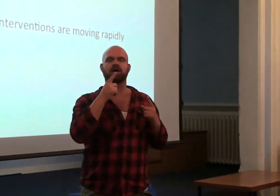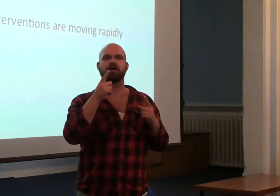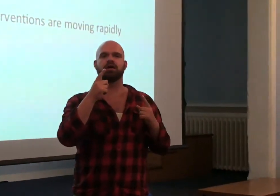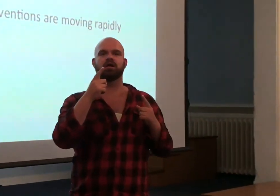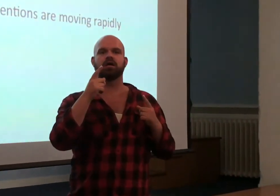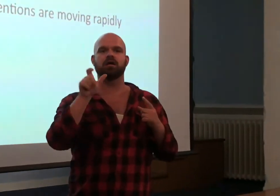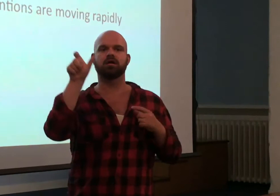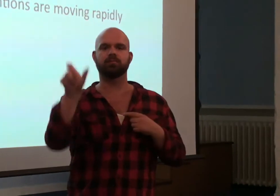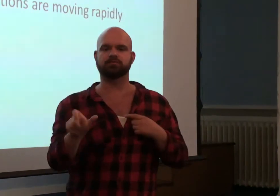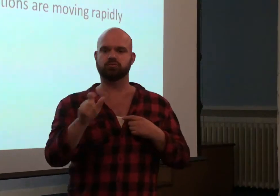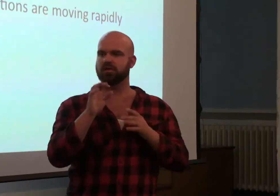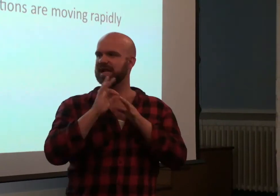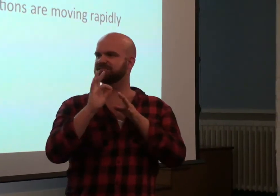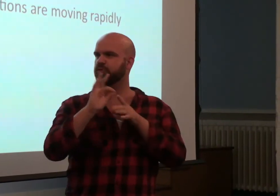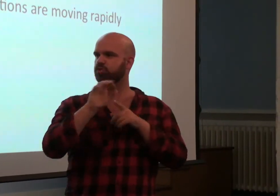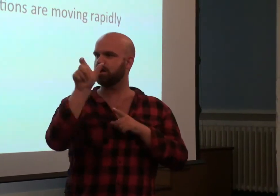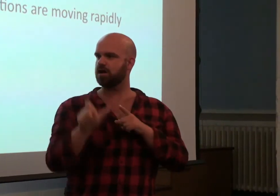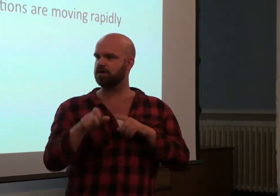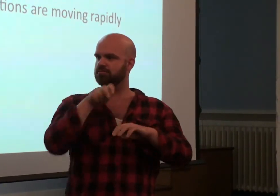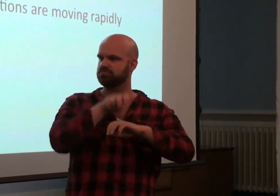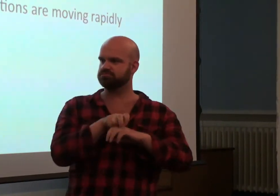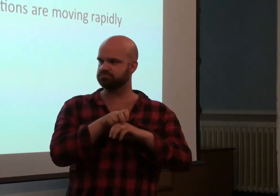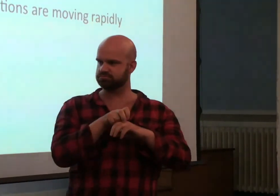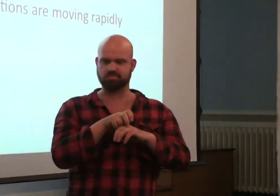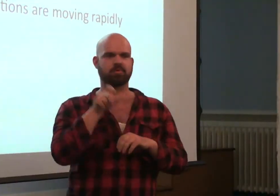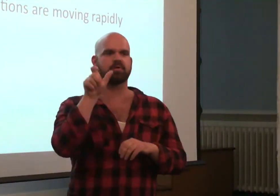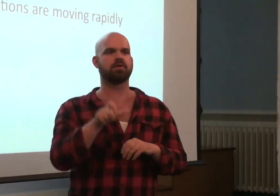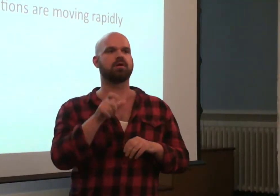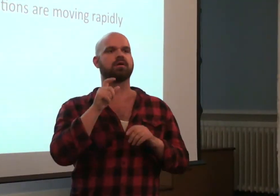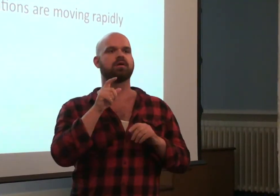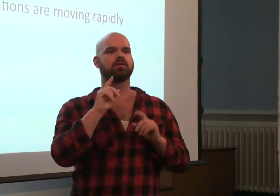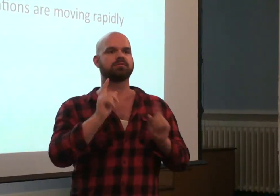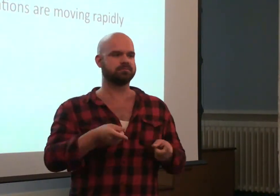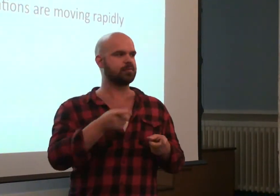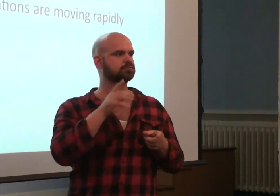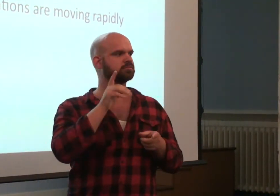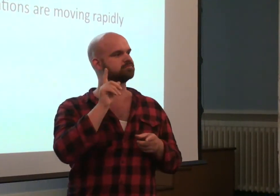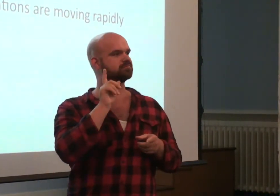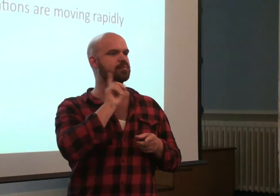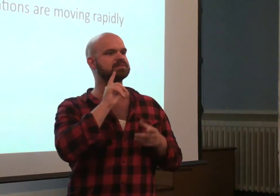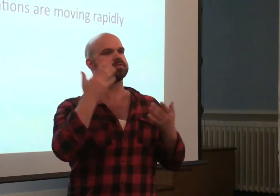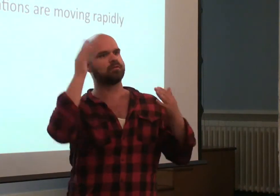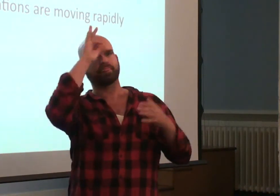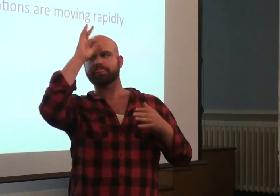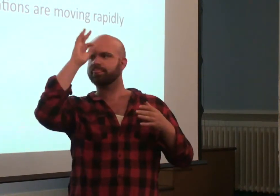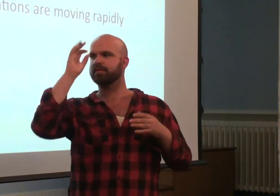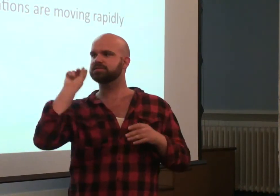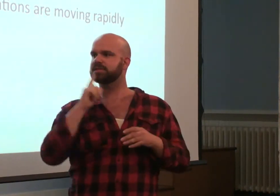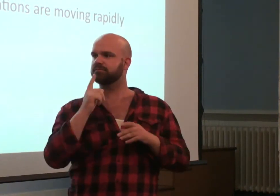bit of international sign. I just want to ask a question about a particular point you made about having a hearing interviewer.